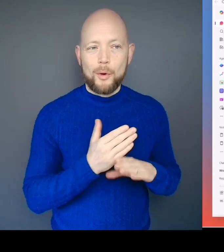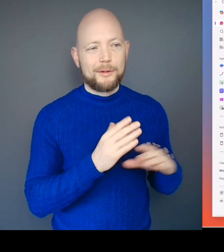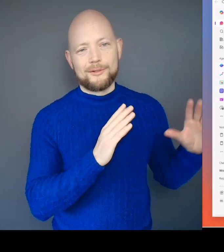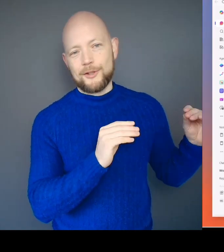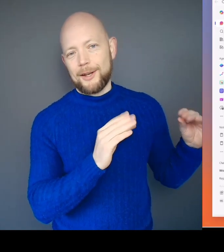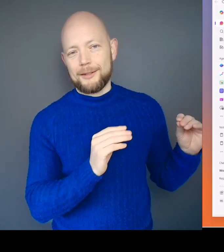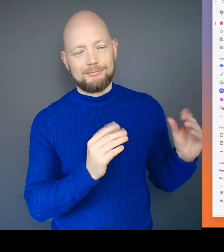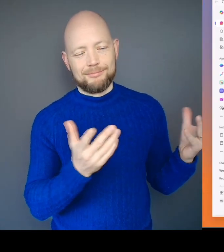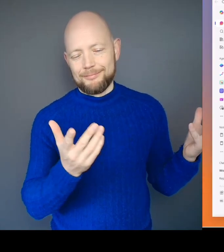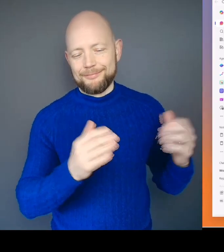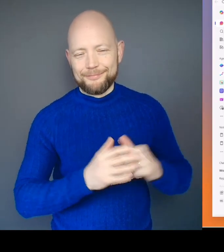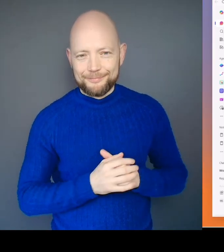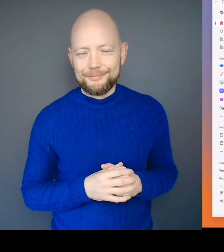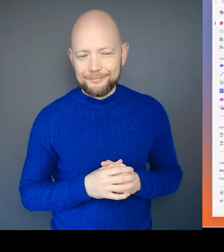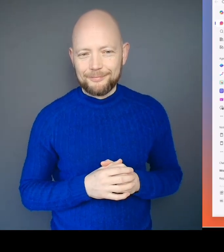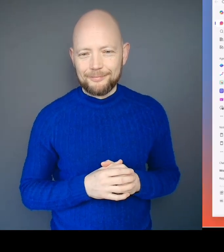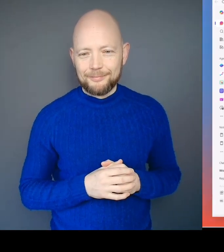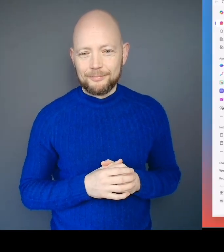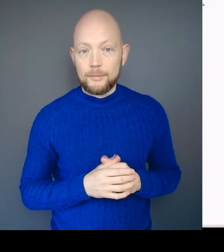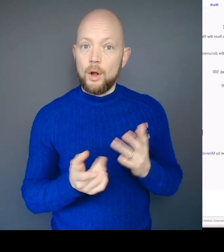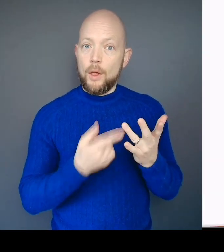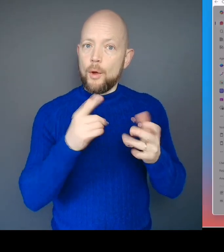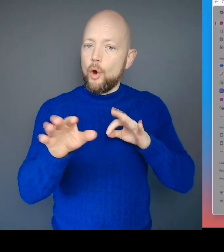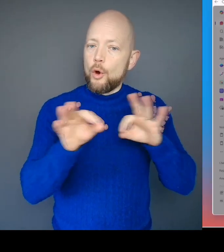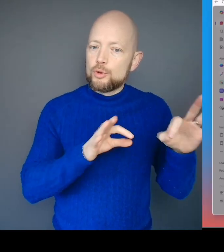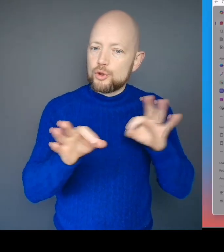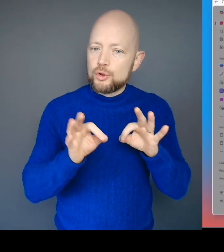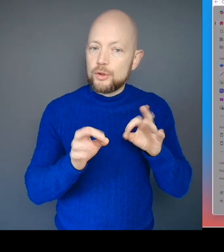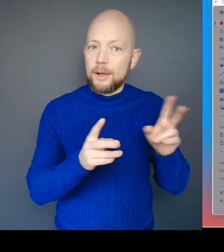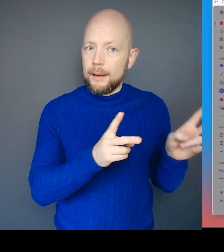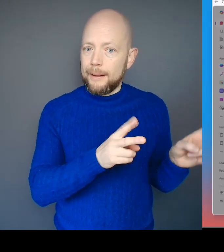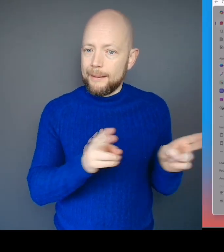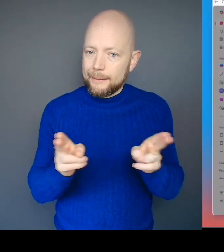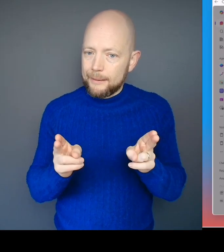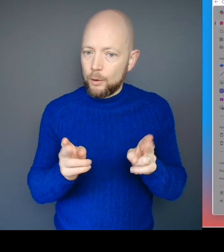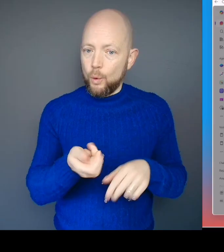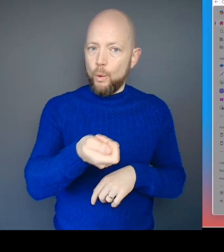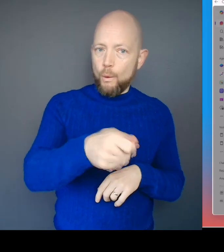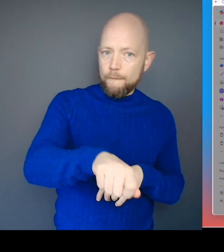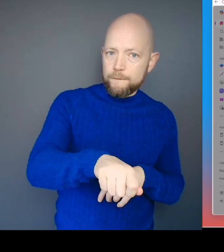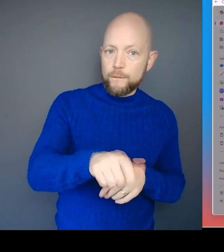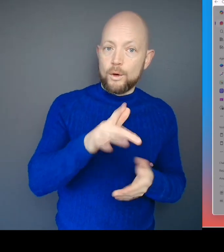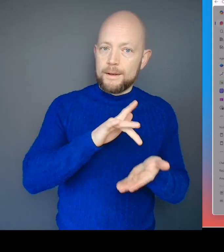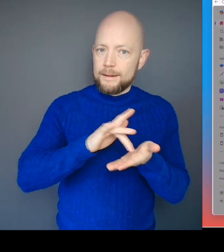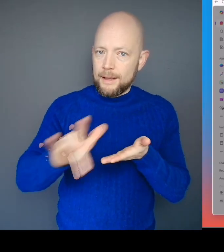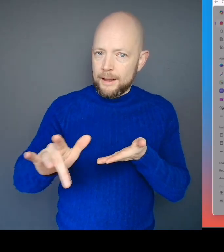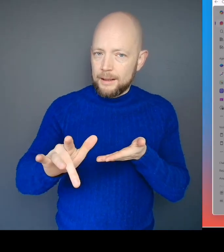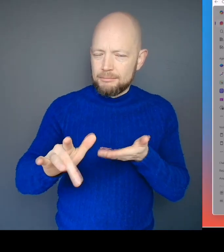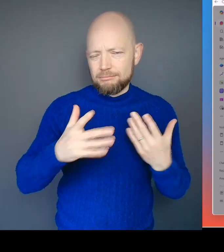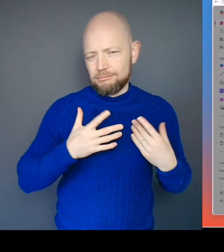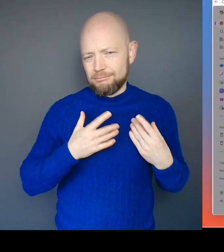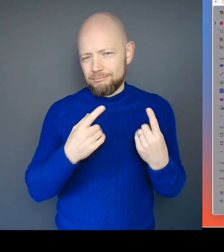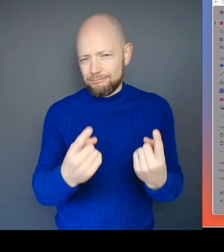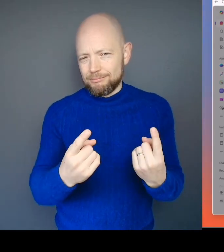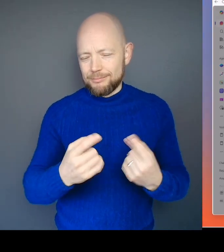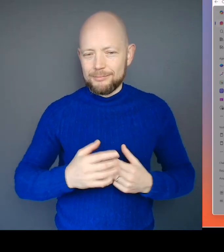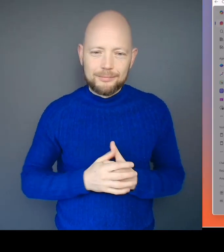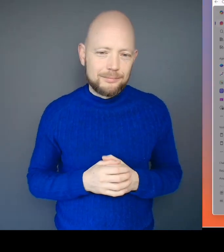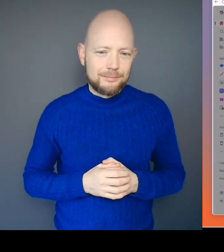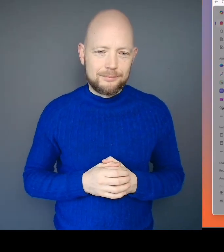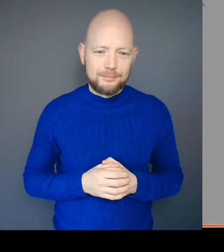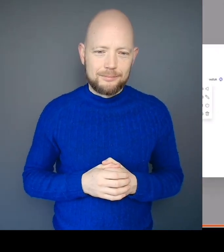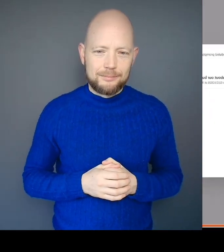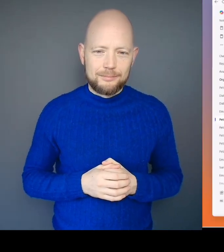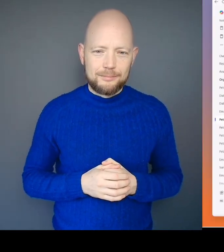continue chatting or working however you like with that. Now, you've also got other options here. You can choose to edit, turn it off, or delete